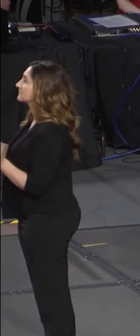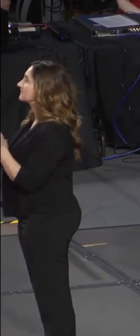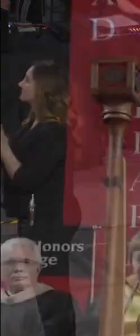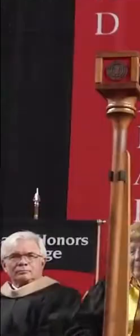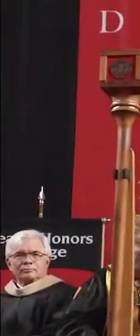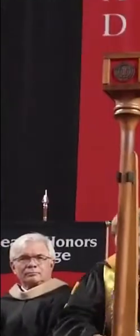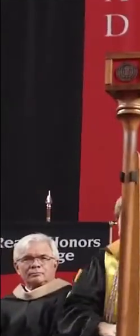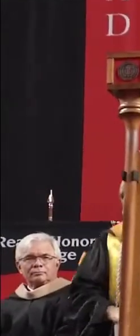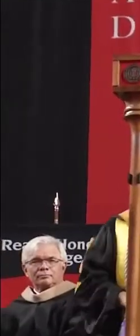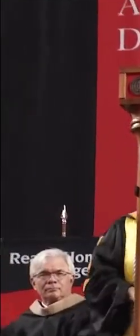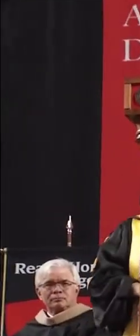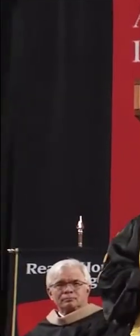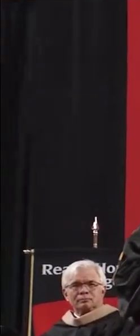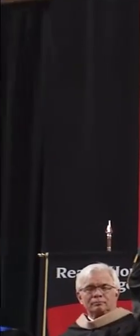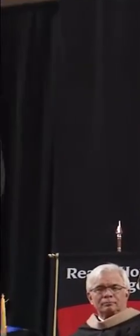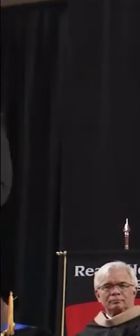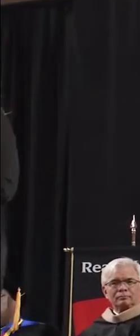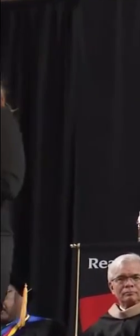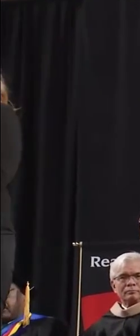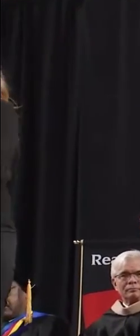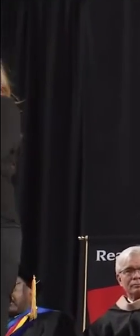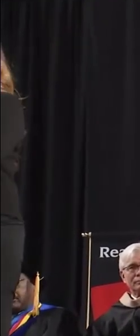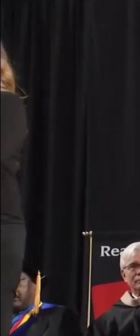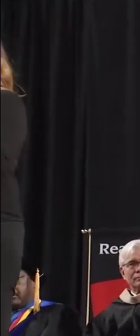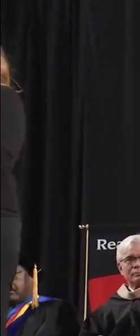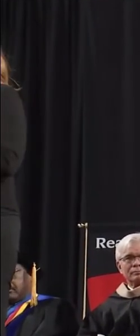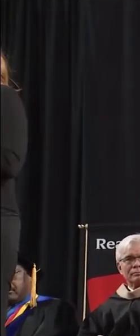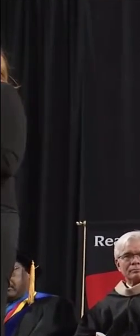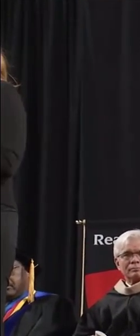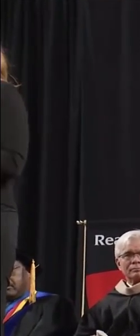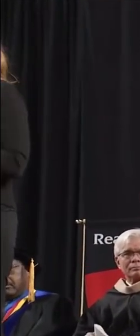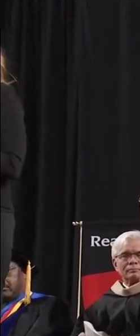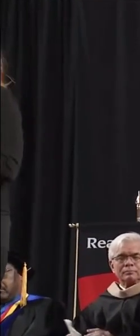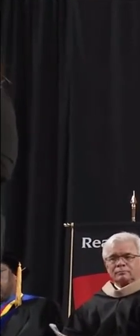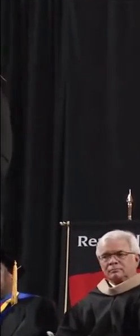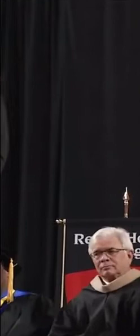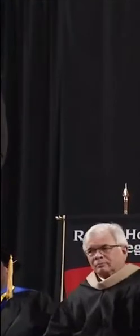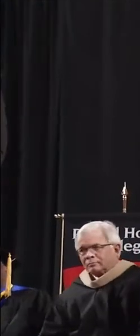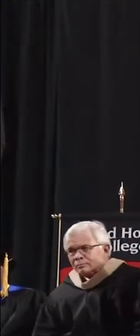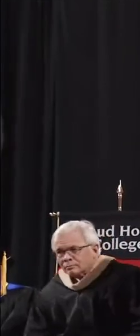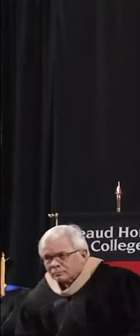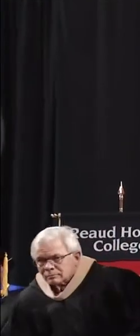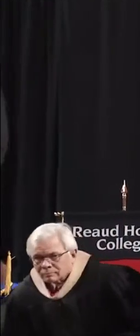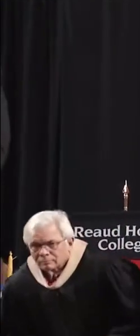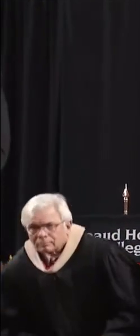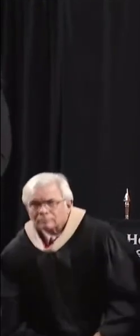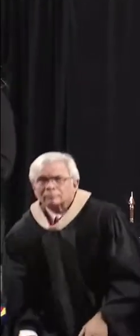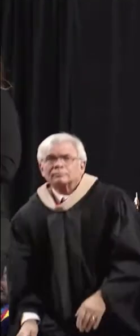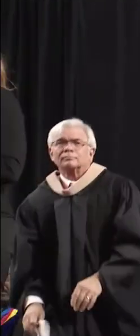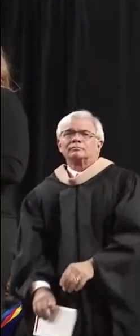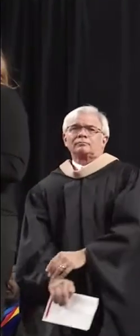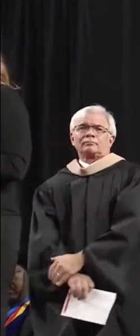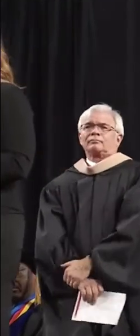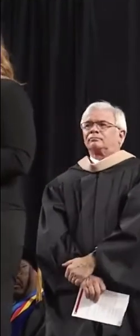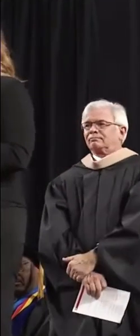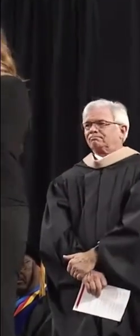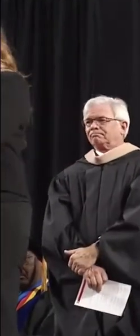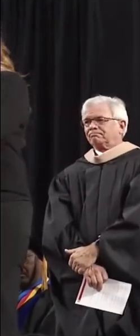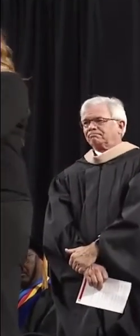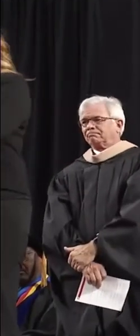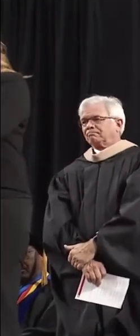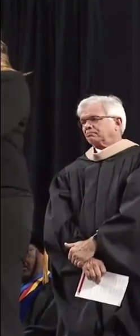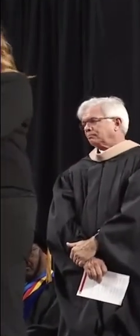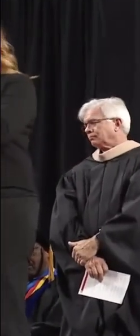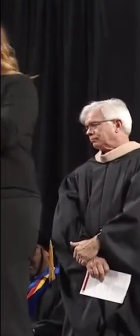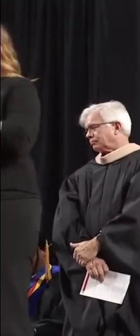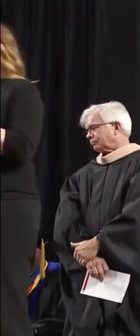Brenda Nichols, Associate Provost. Craig Ness, Vice President for Finance and Operations.